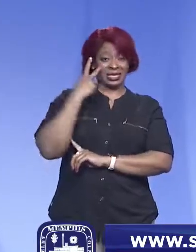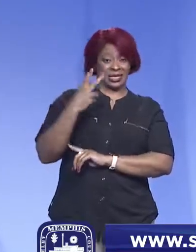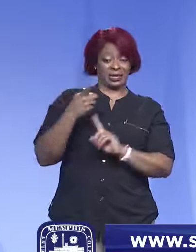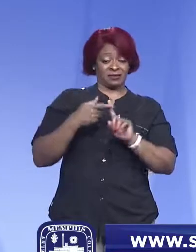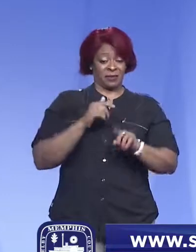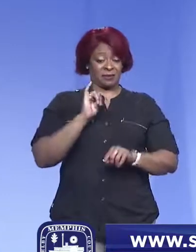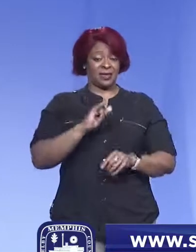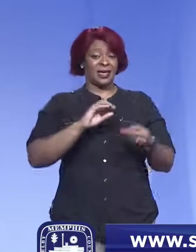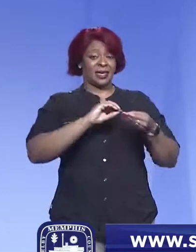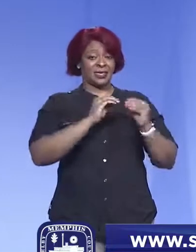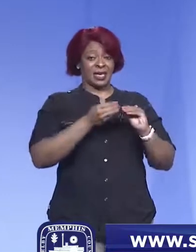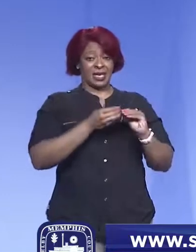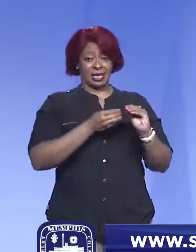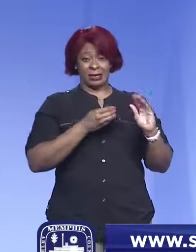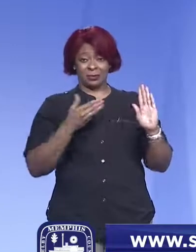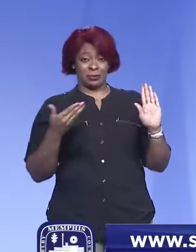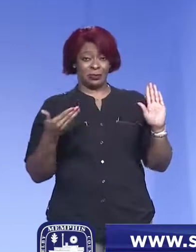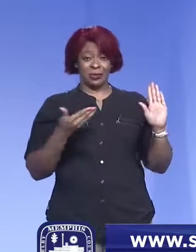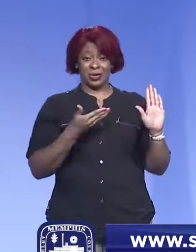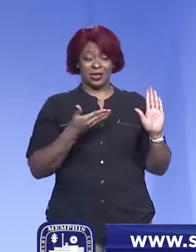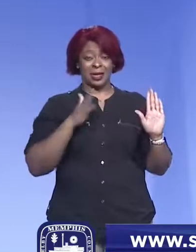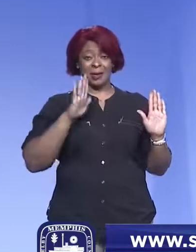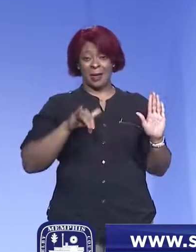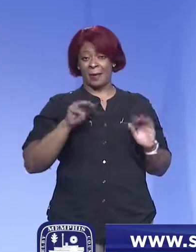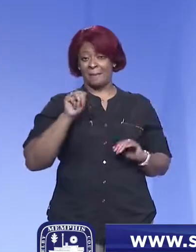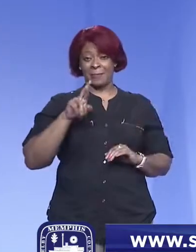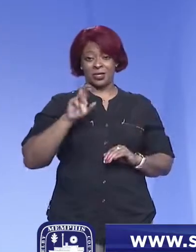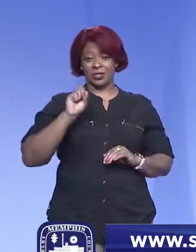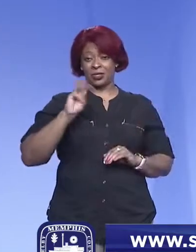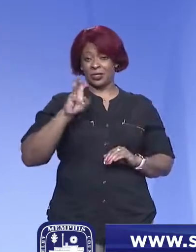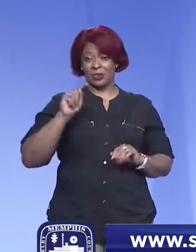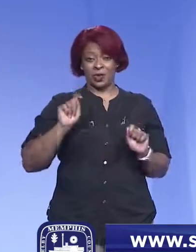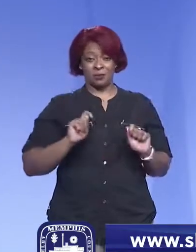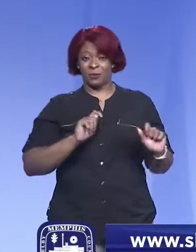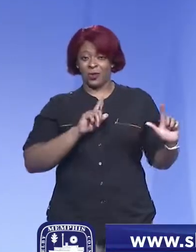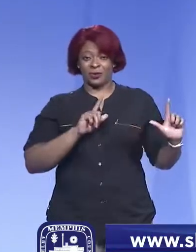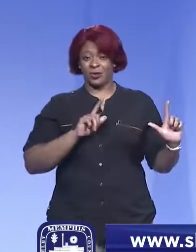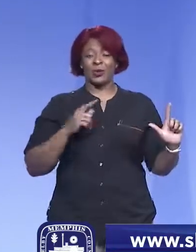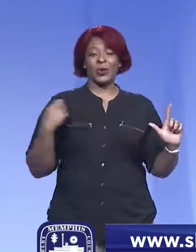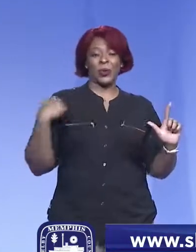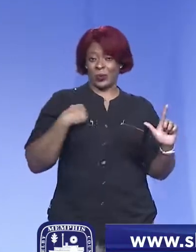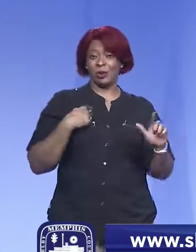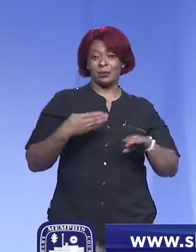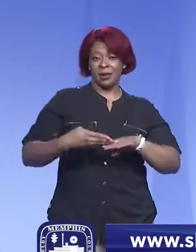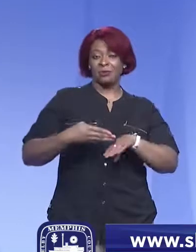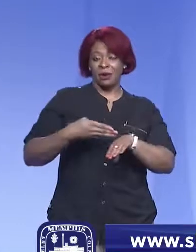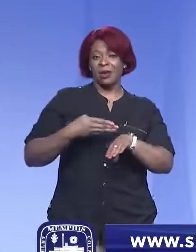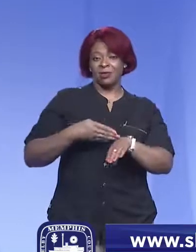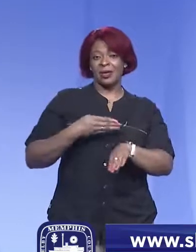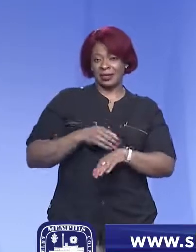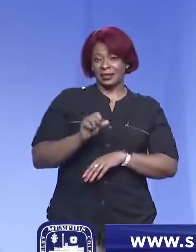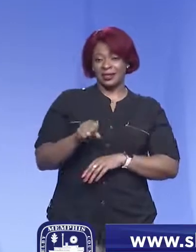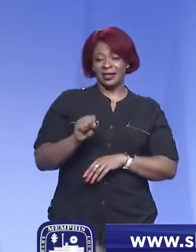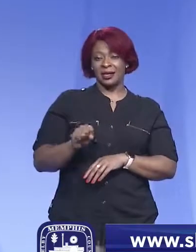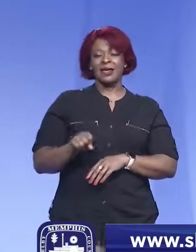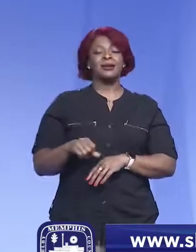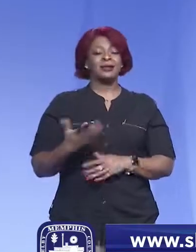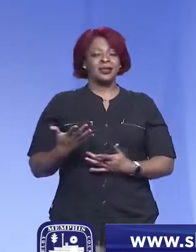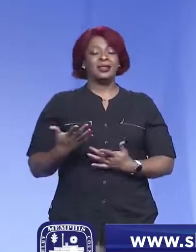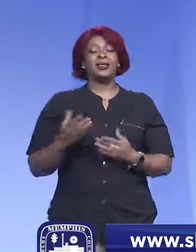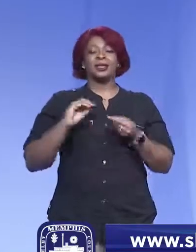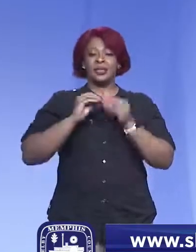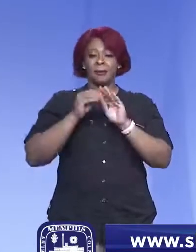the data that was presented by Mr. Sweat, that we are making progress. There is a